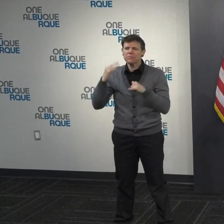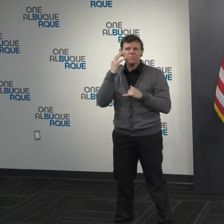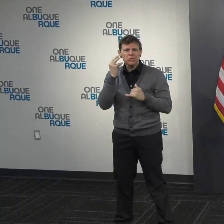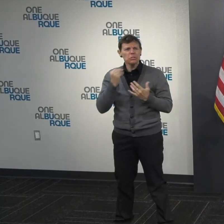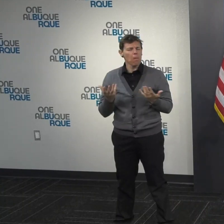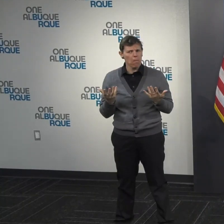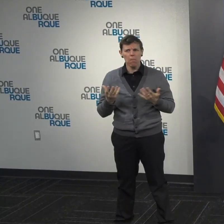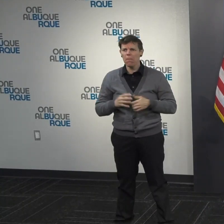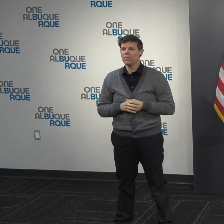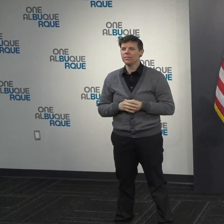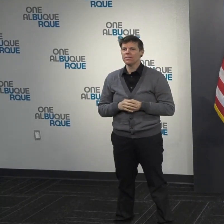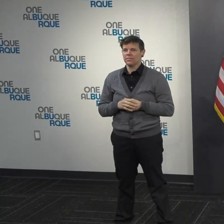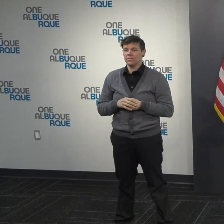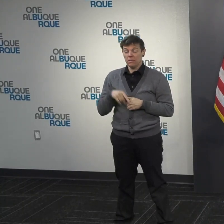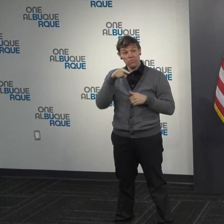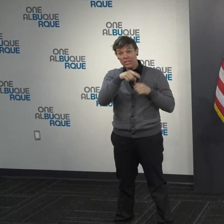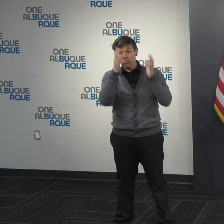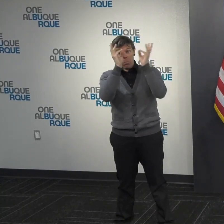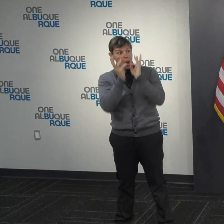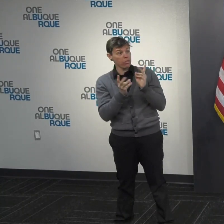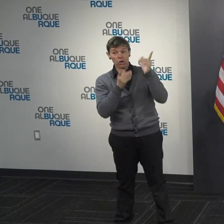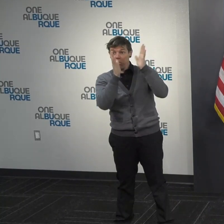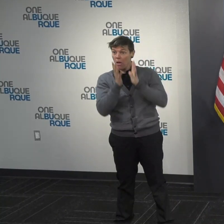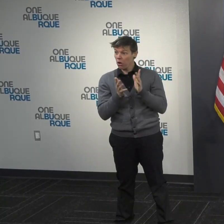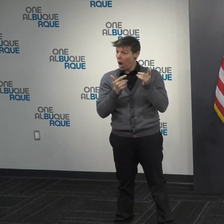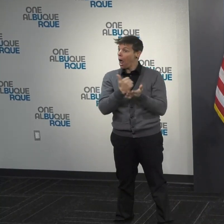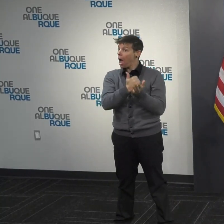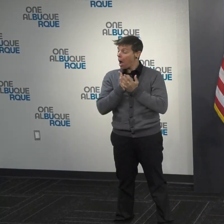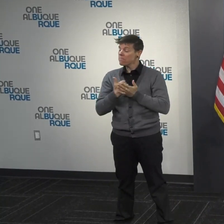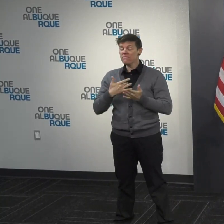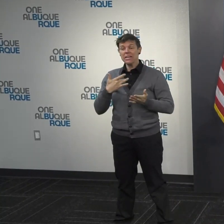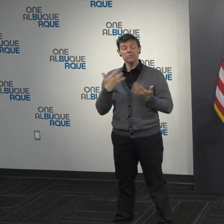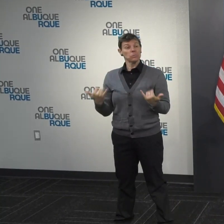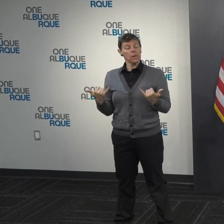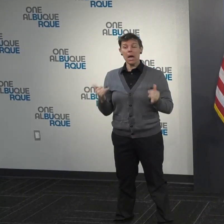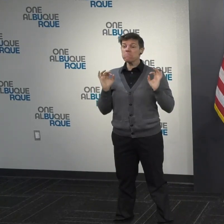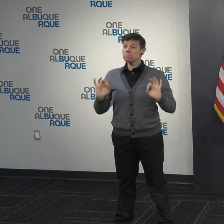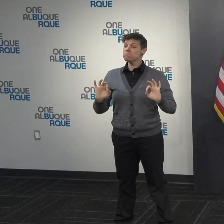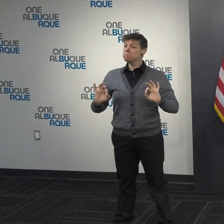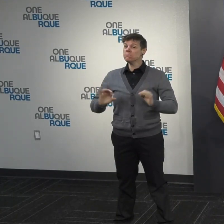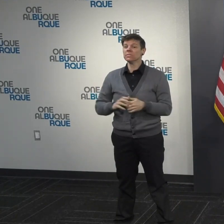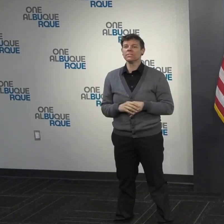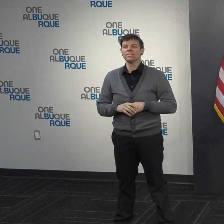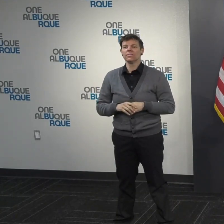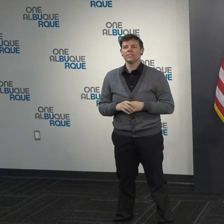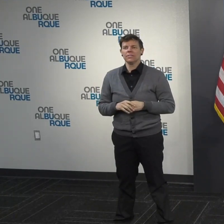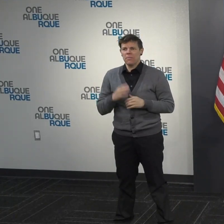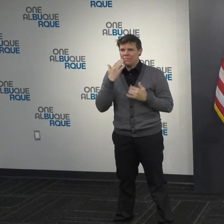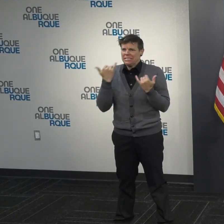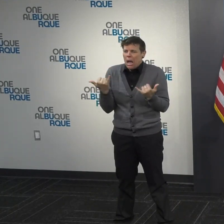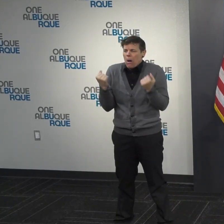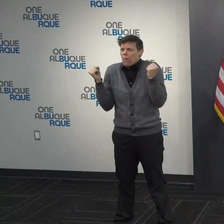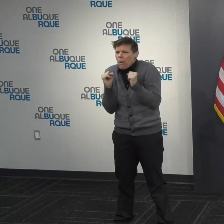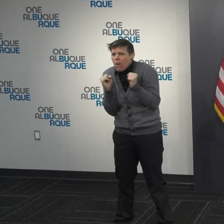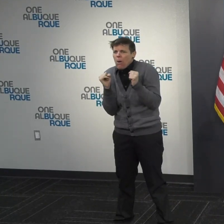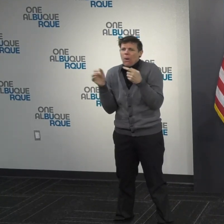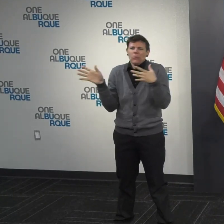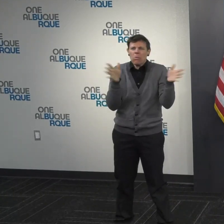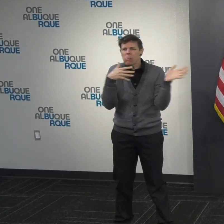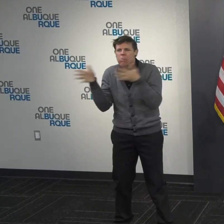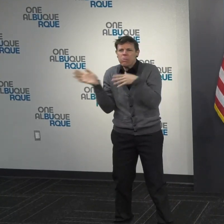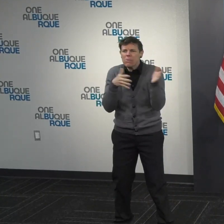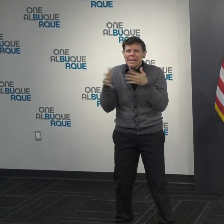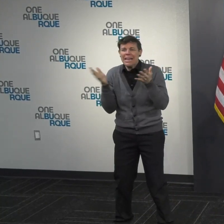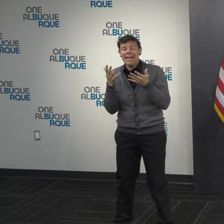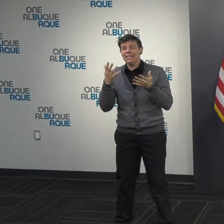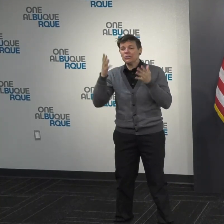the weather helping. And so because in many ways, hopefully, the weather was so cold and windy, and now today, of course, with it snowing,